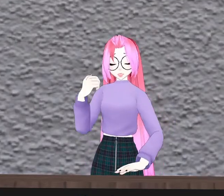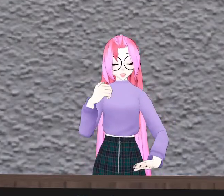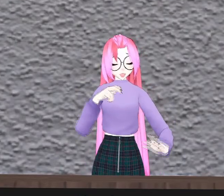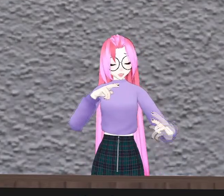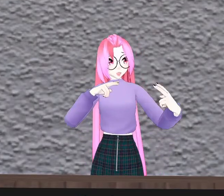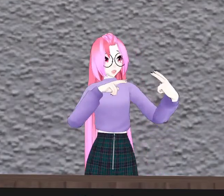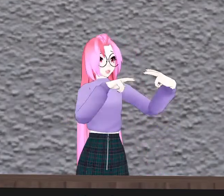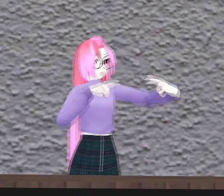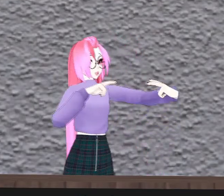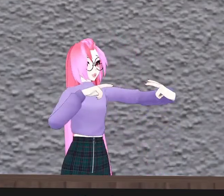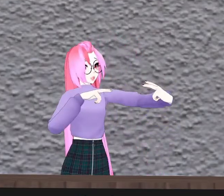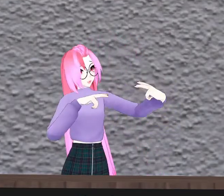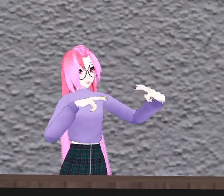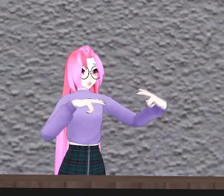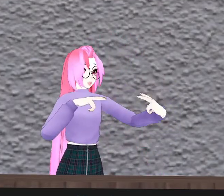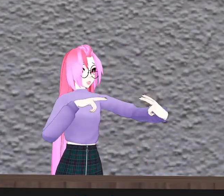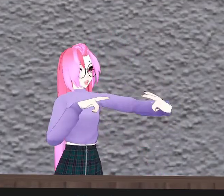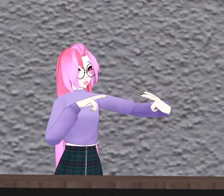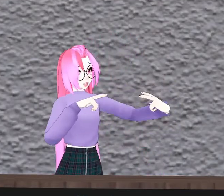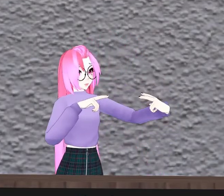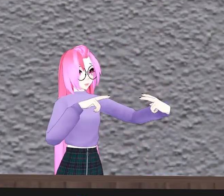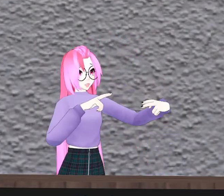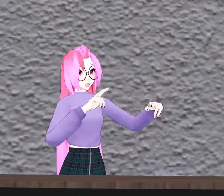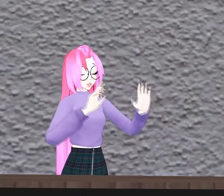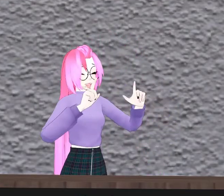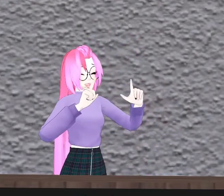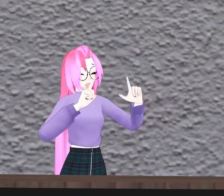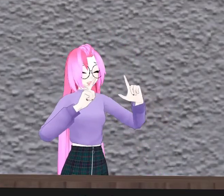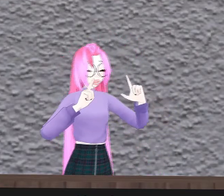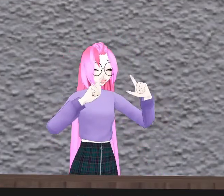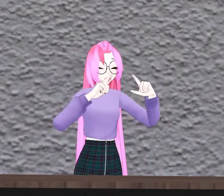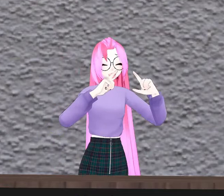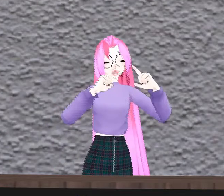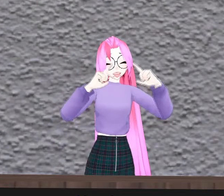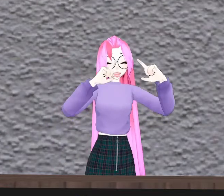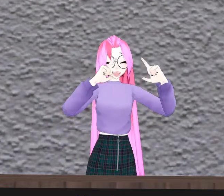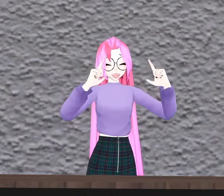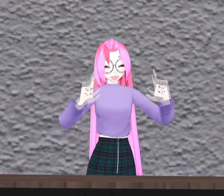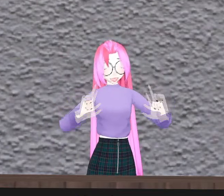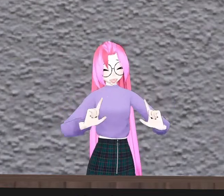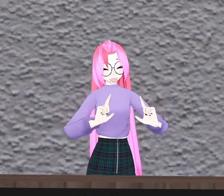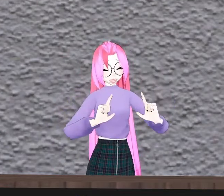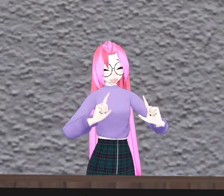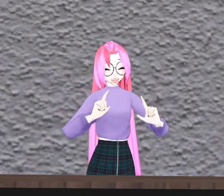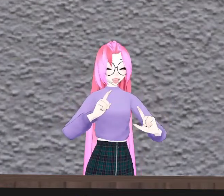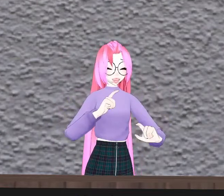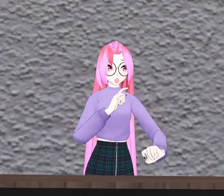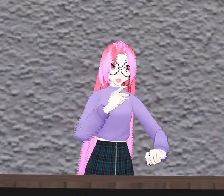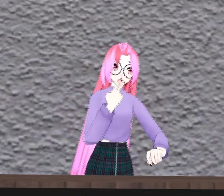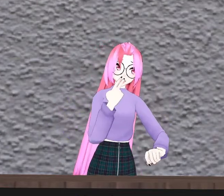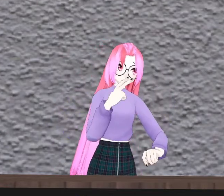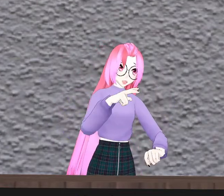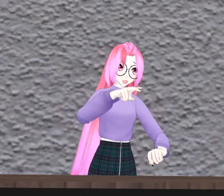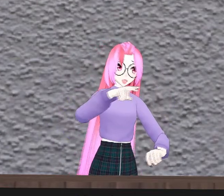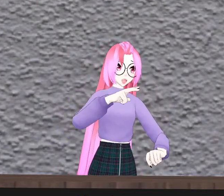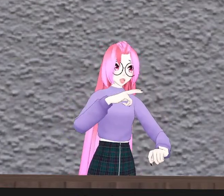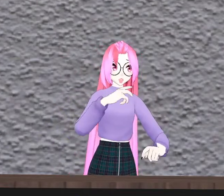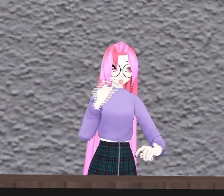got to be able to see what's signing. So, you know, you're kind of looking in this area. You can look them in their eyes and you